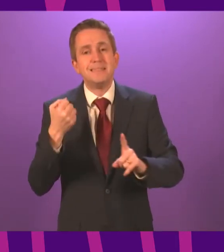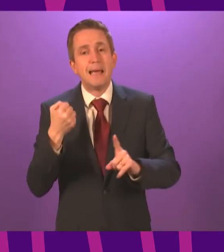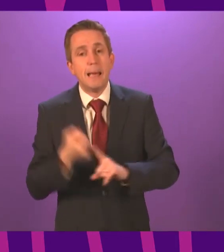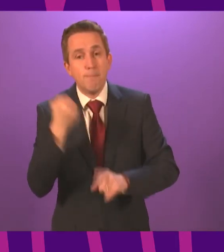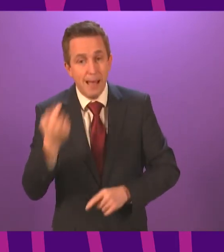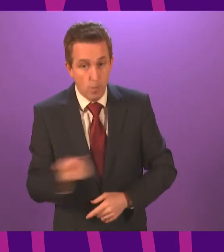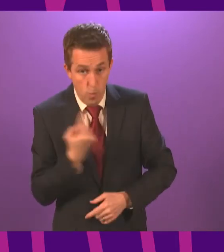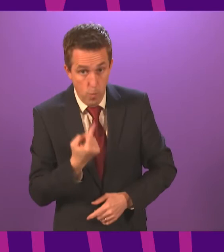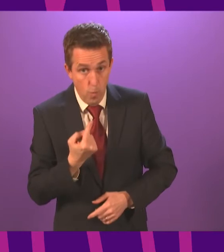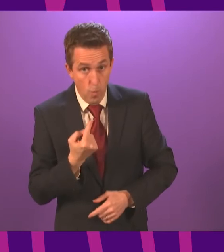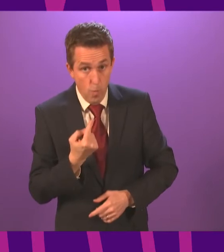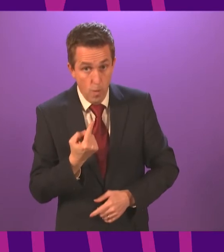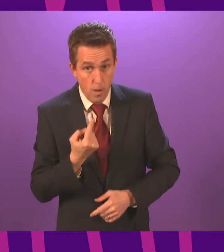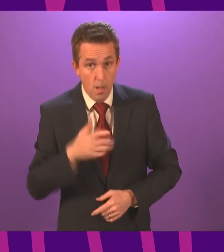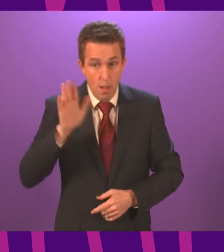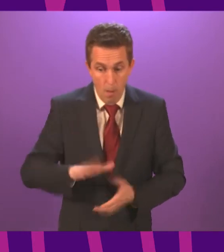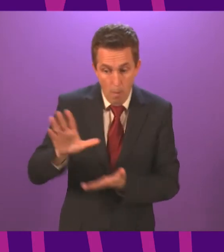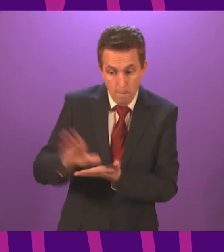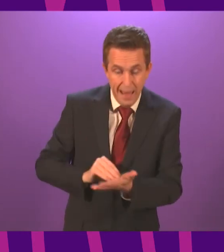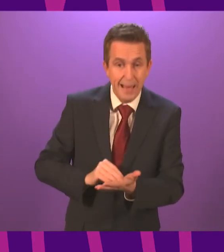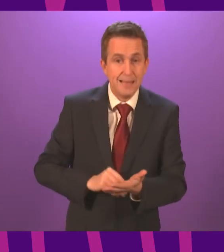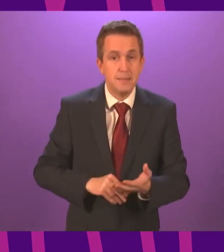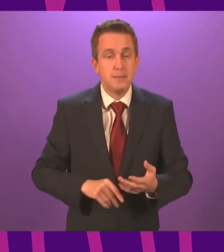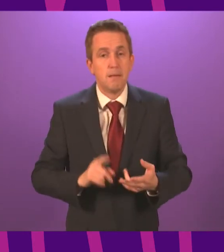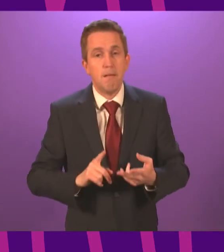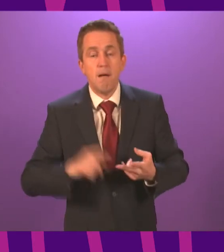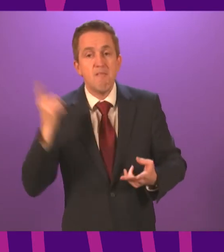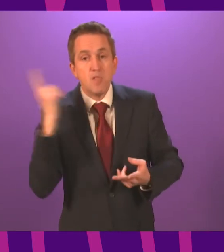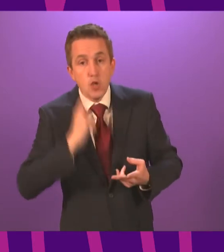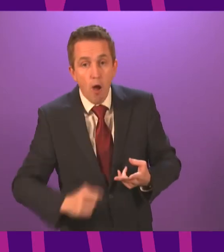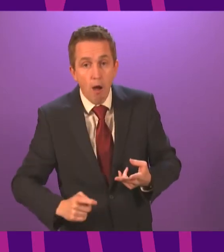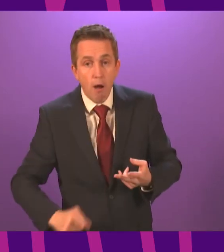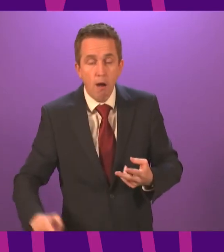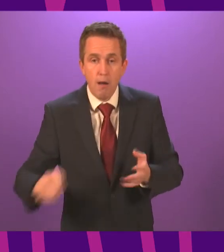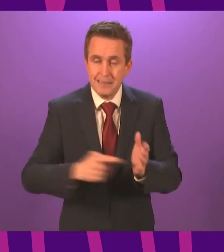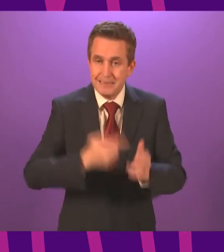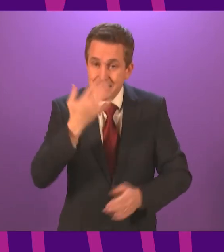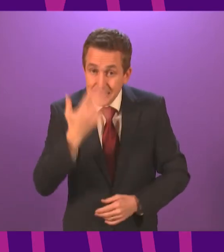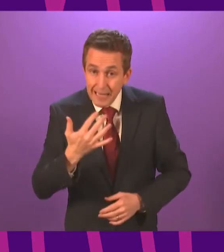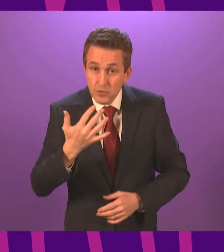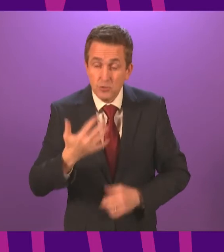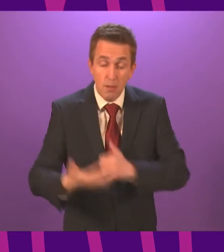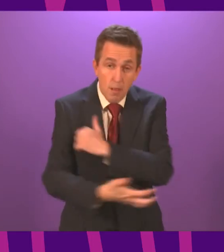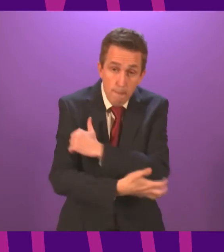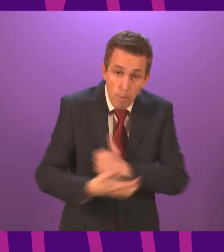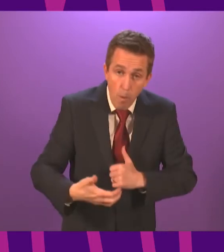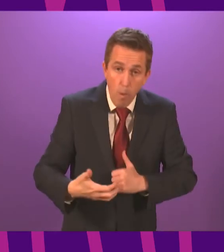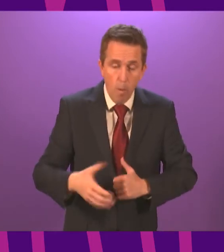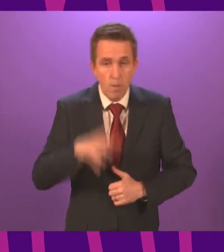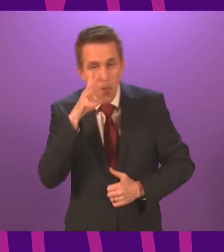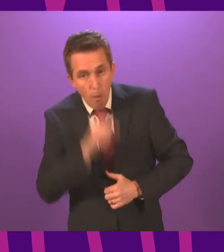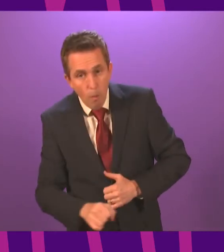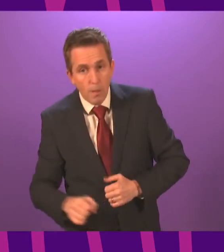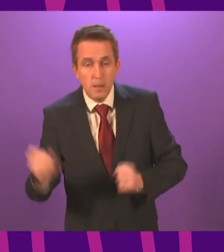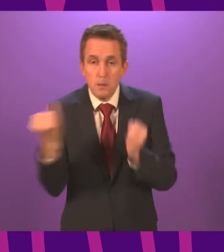the low-paid, the young, teenagers being teenagers, the old, the poor, the isolated, the lonely,